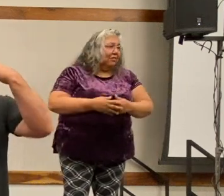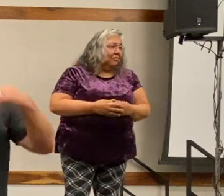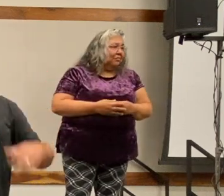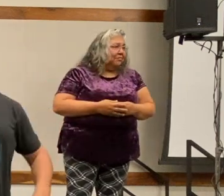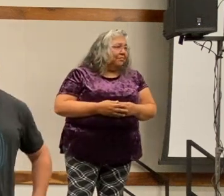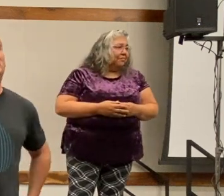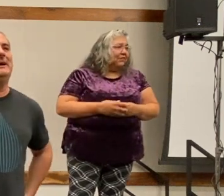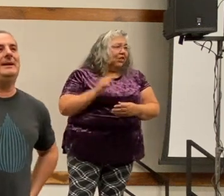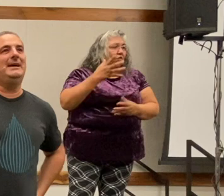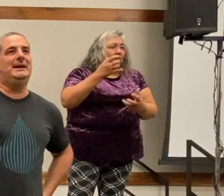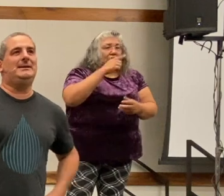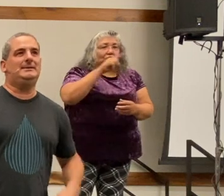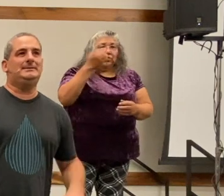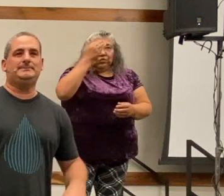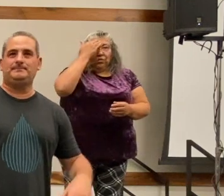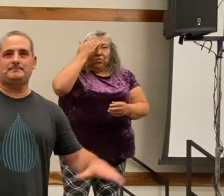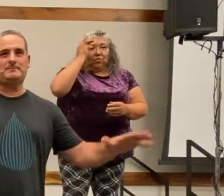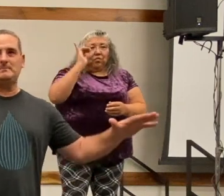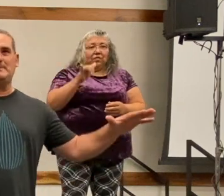And I just want you to know, man, that